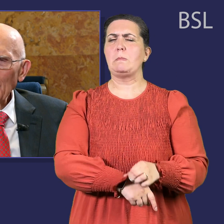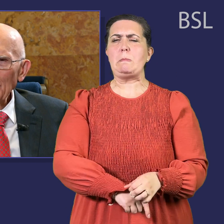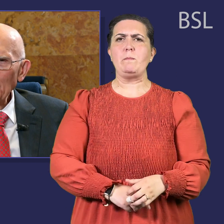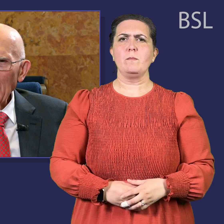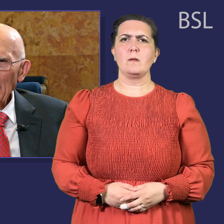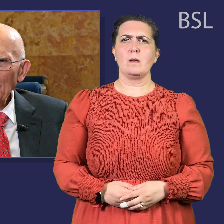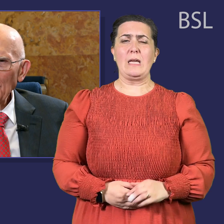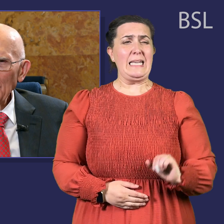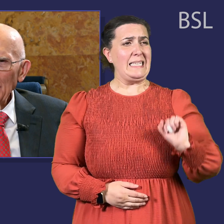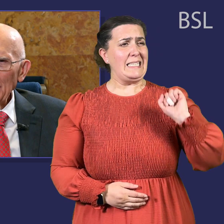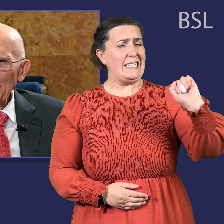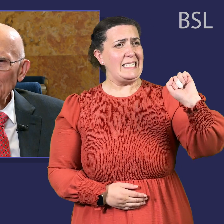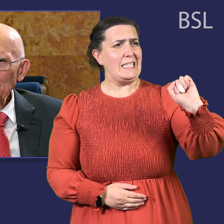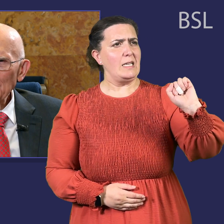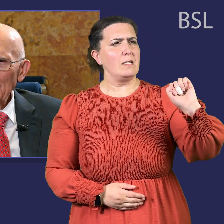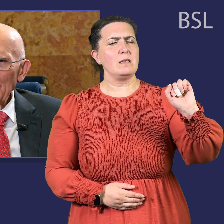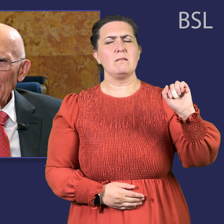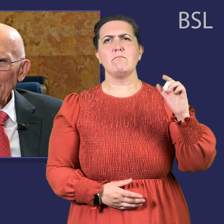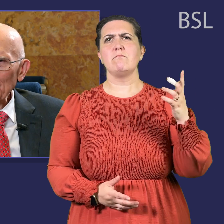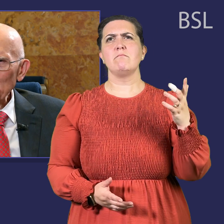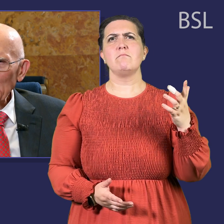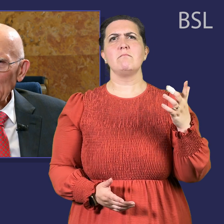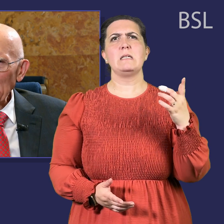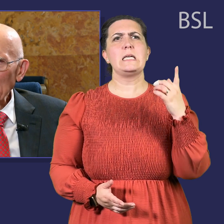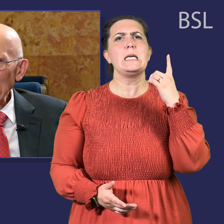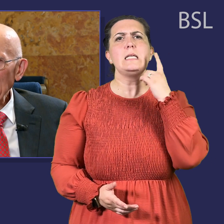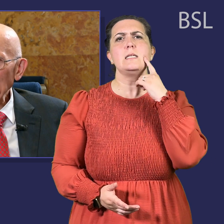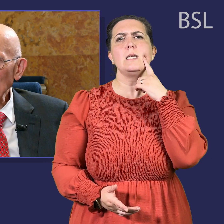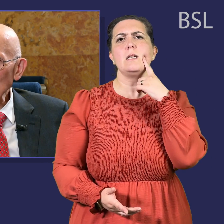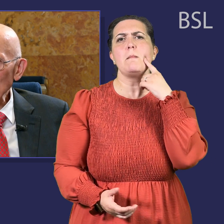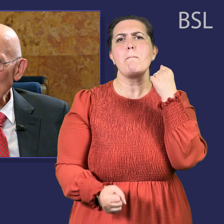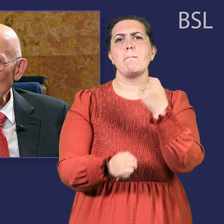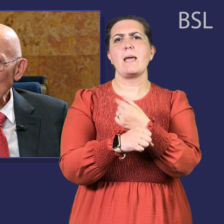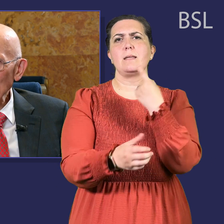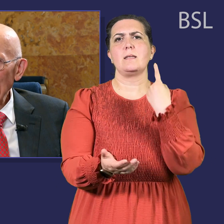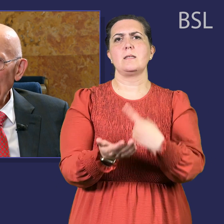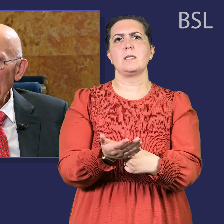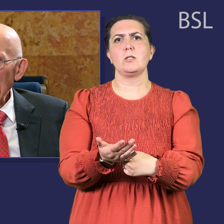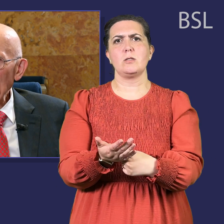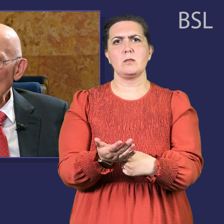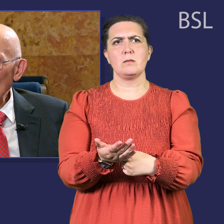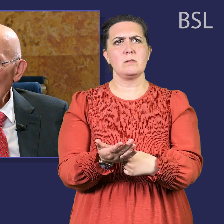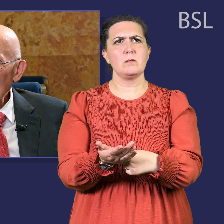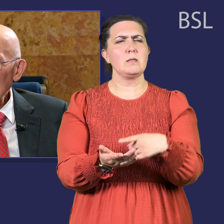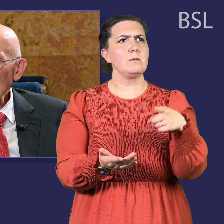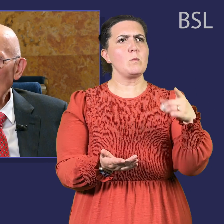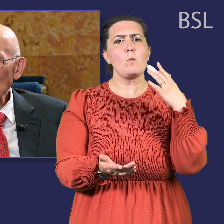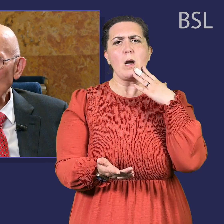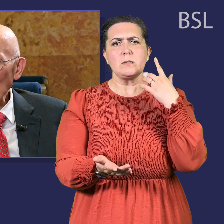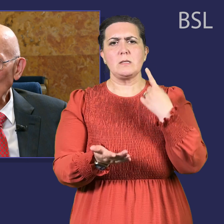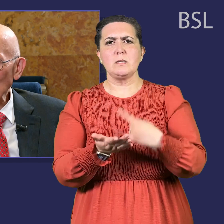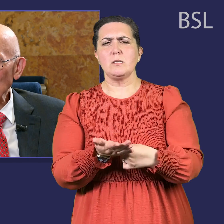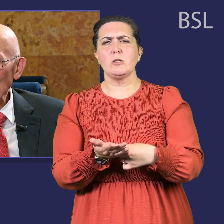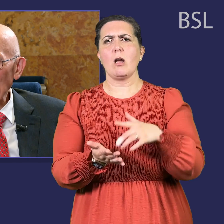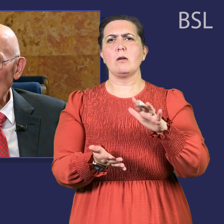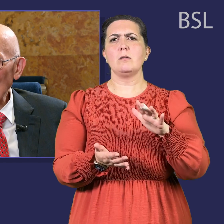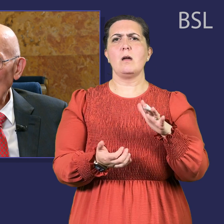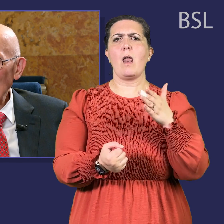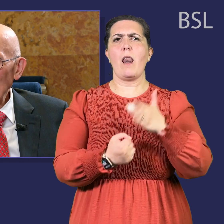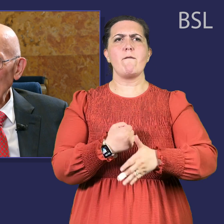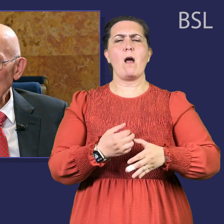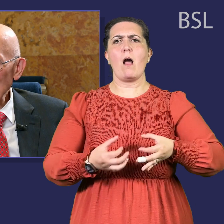so admired his facility at making decisions. Oh my. He rarely postpones